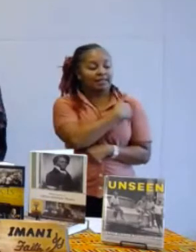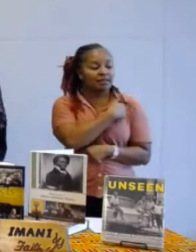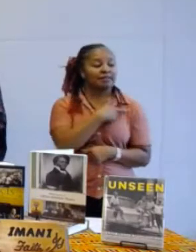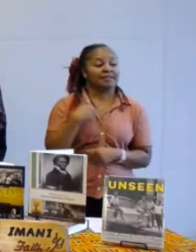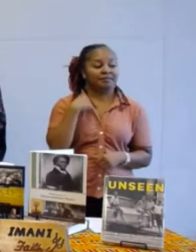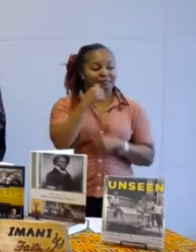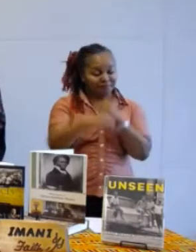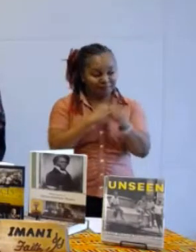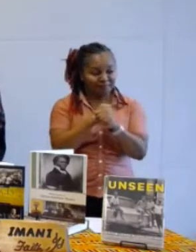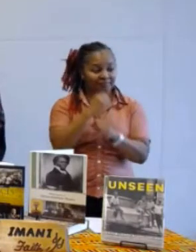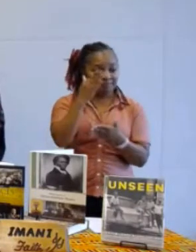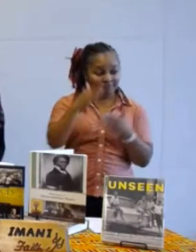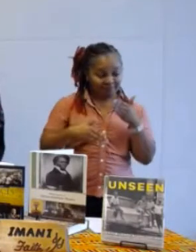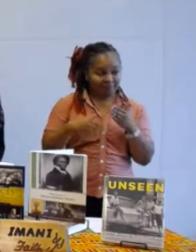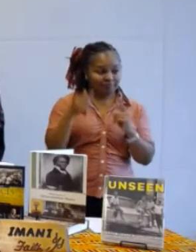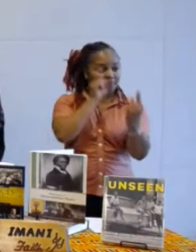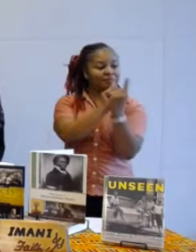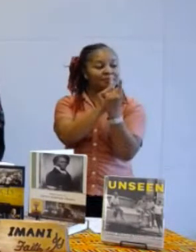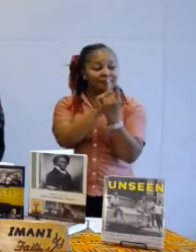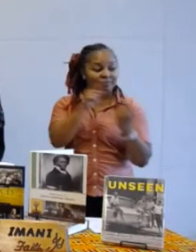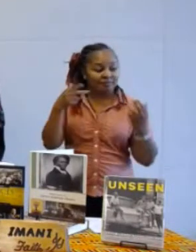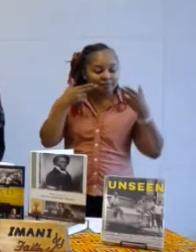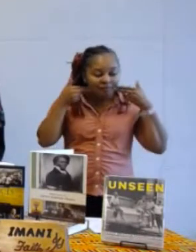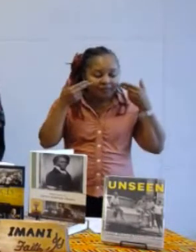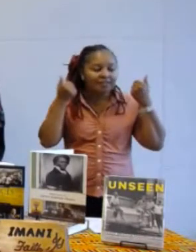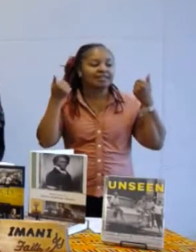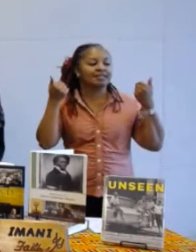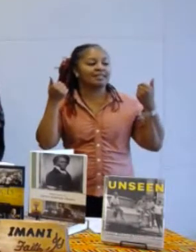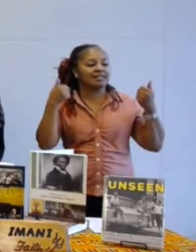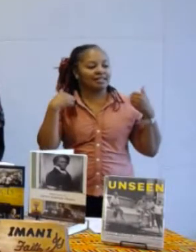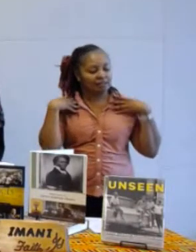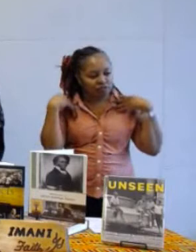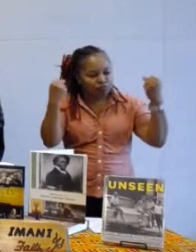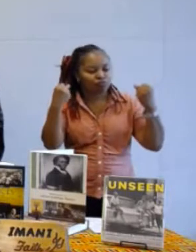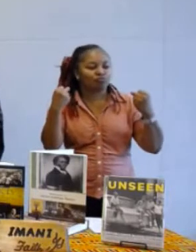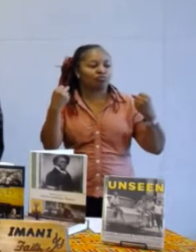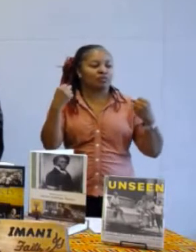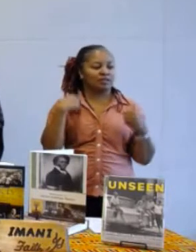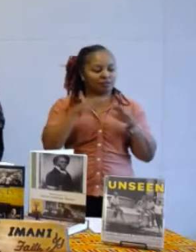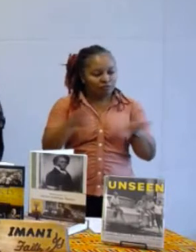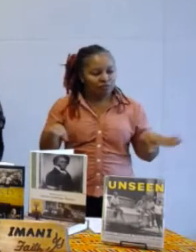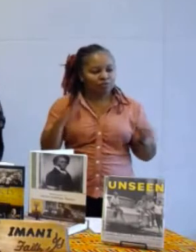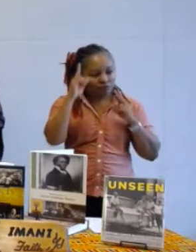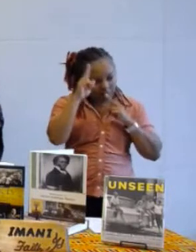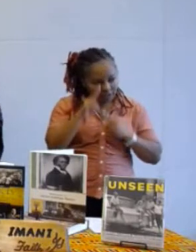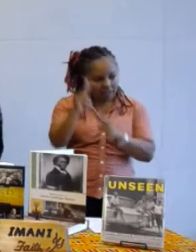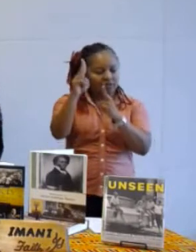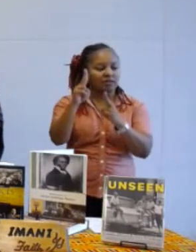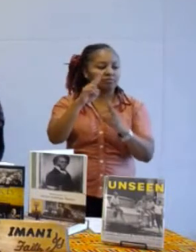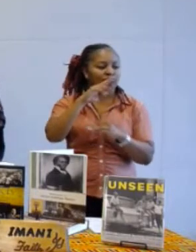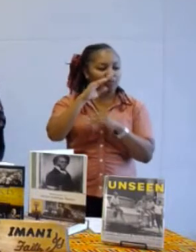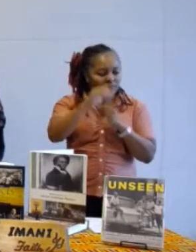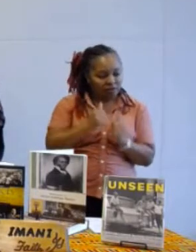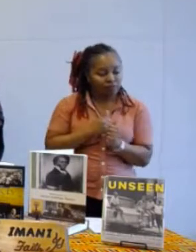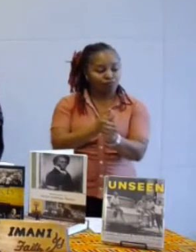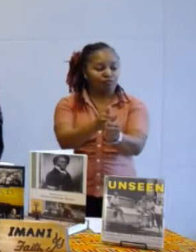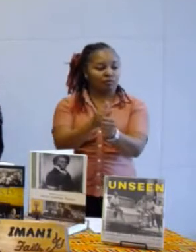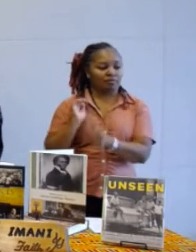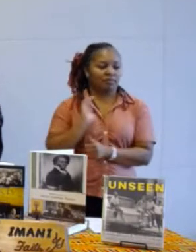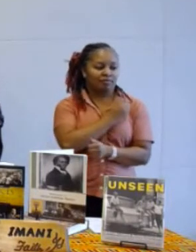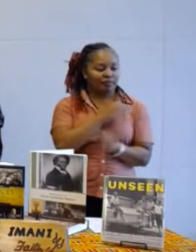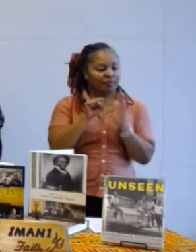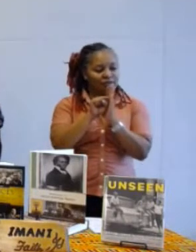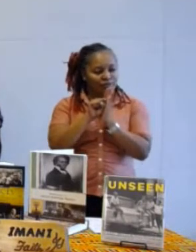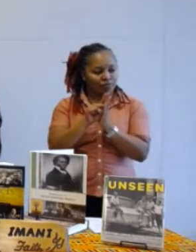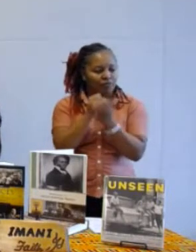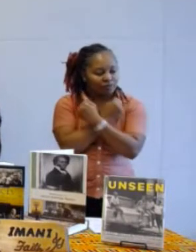us laughing and stronger. May our children honor us by following our example in love and struggle. And at the end